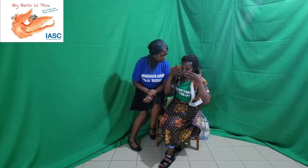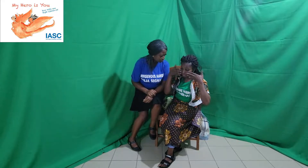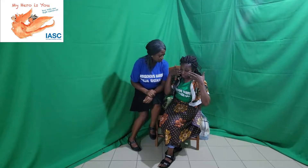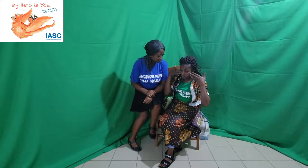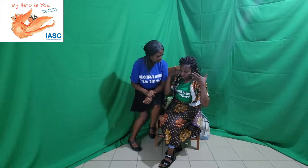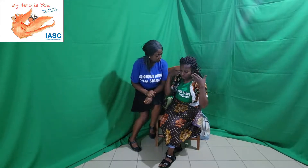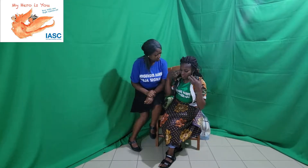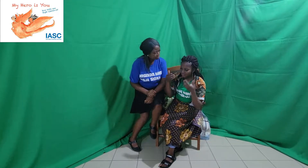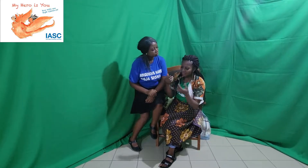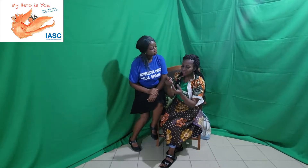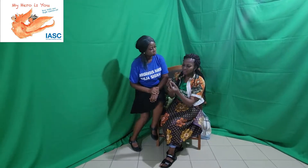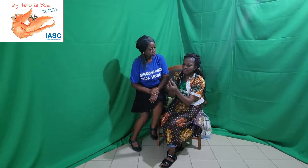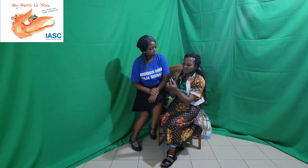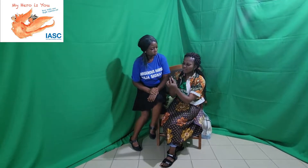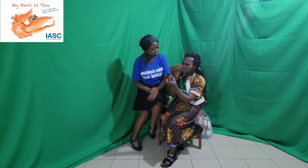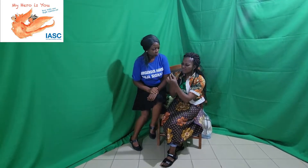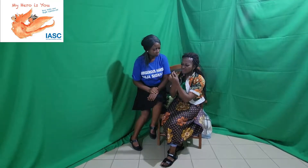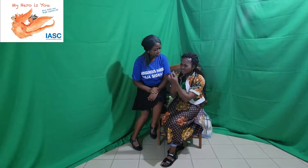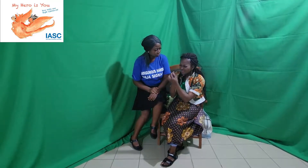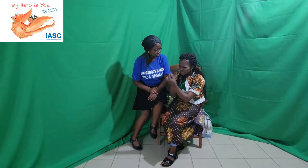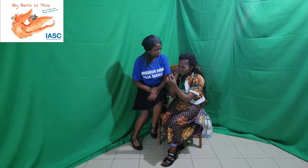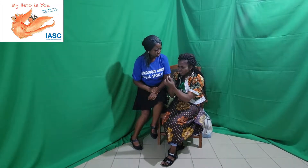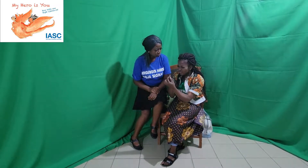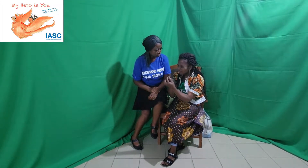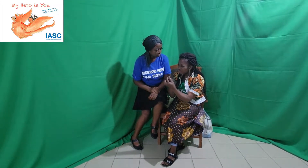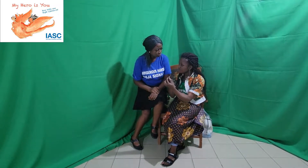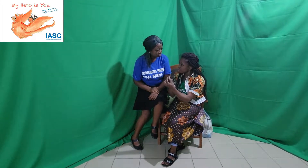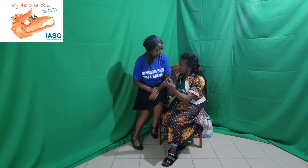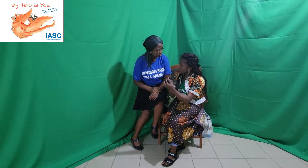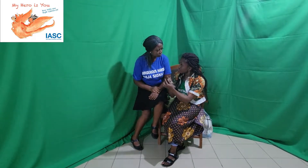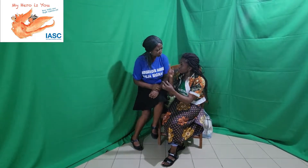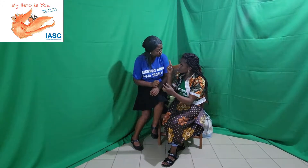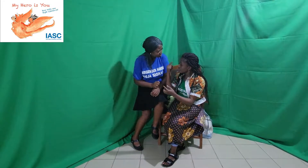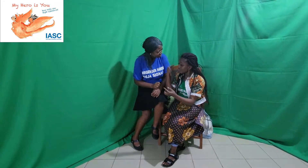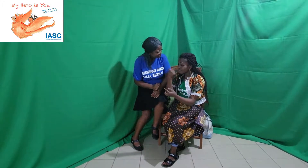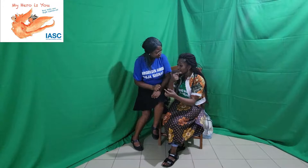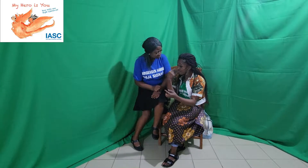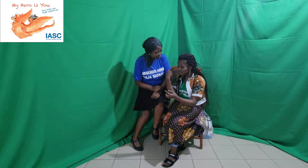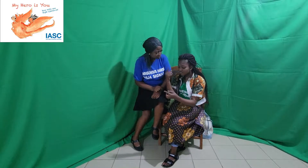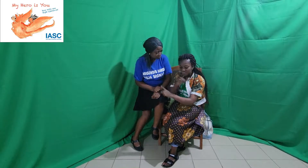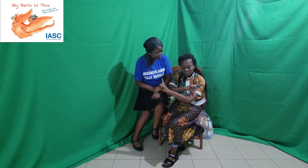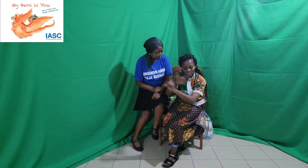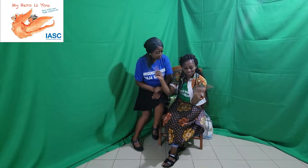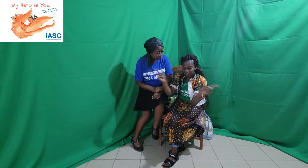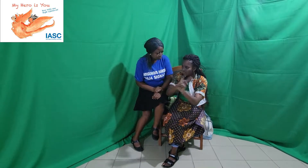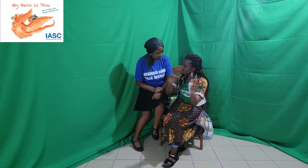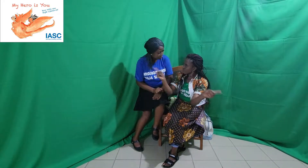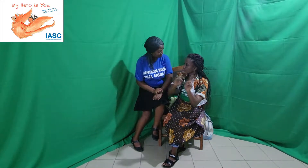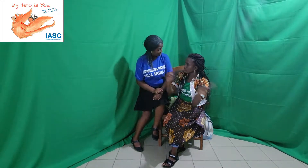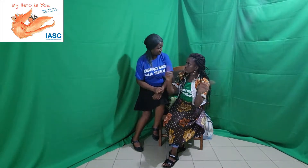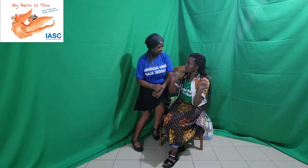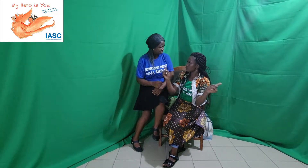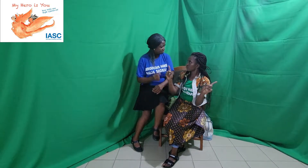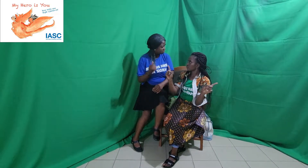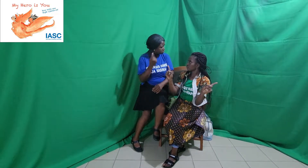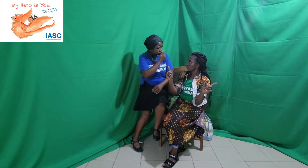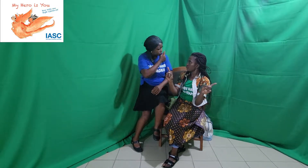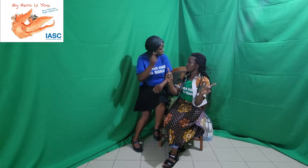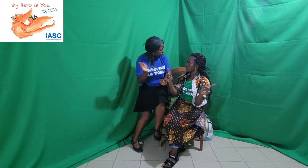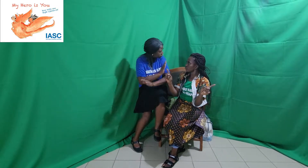COVID-19, or the coronavirus, is so tiny we can't see